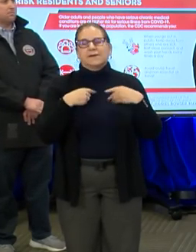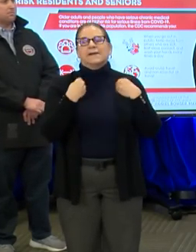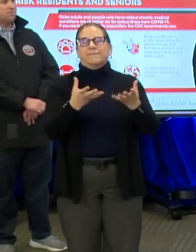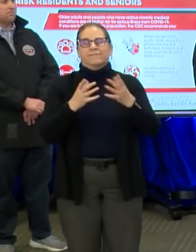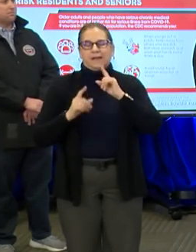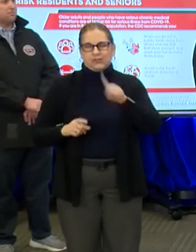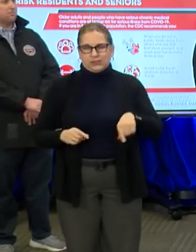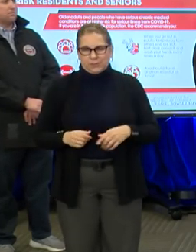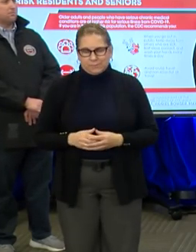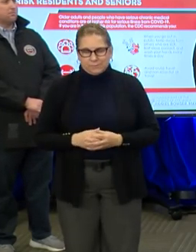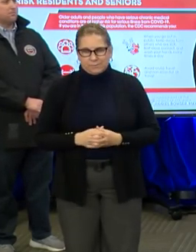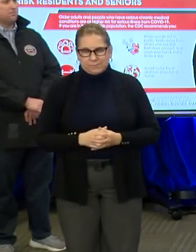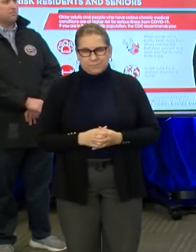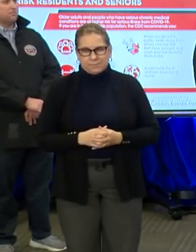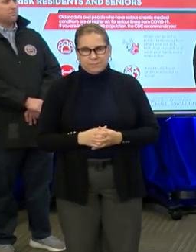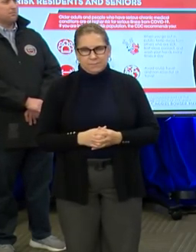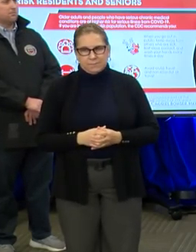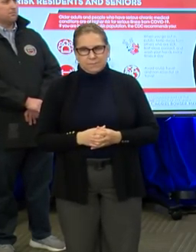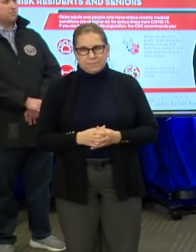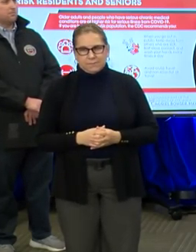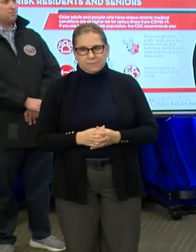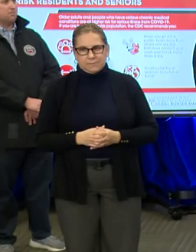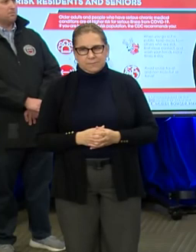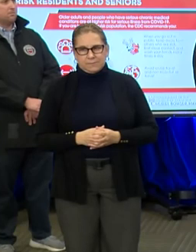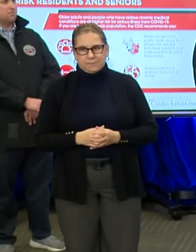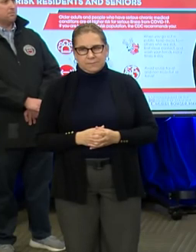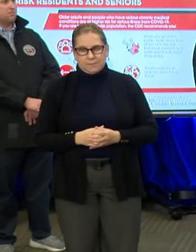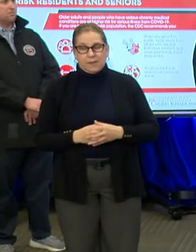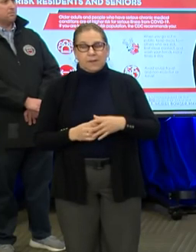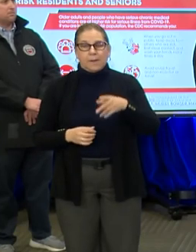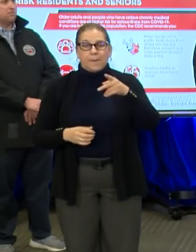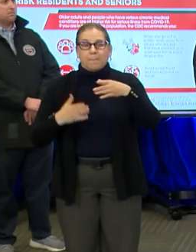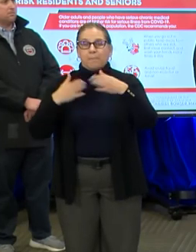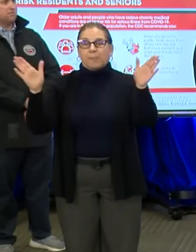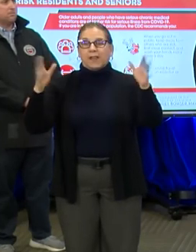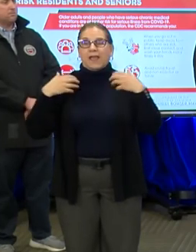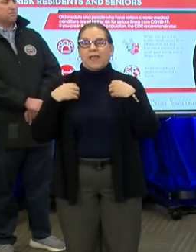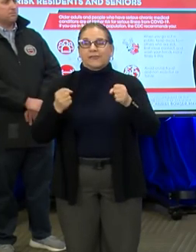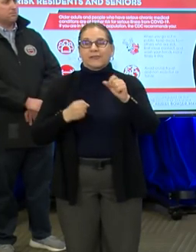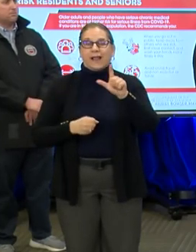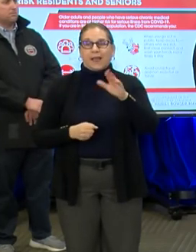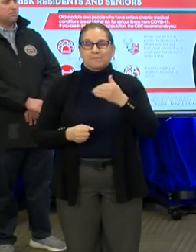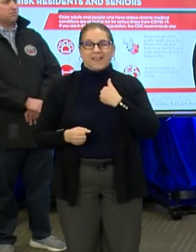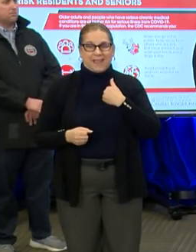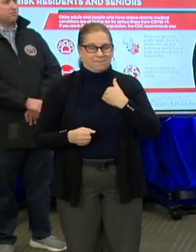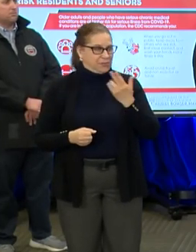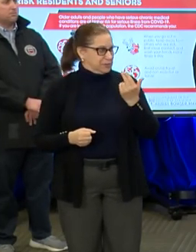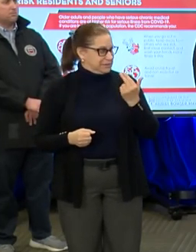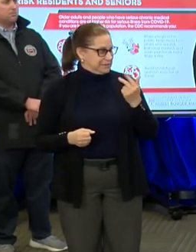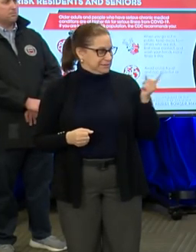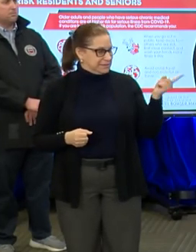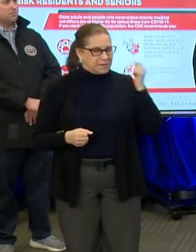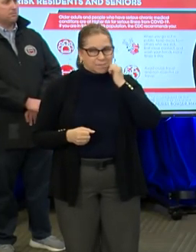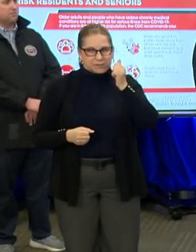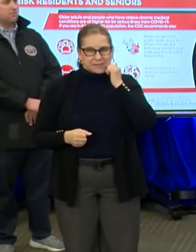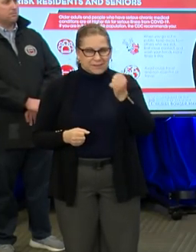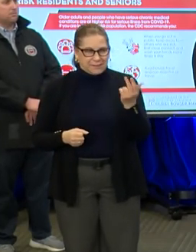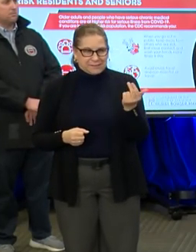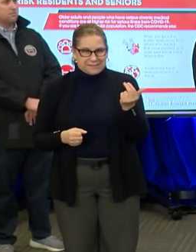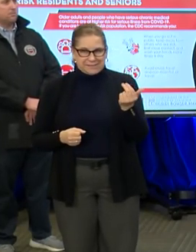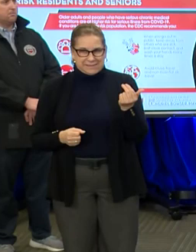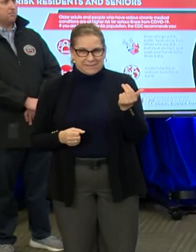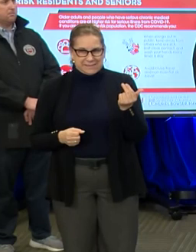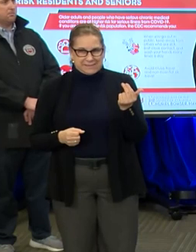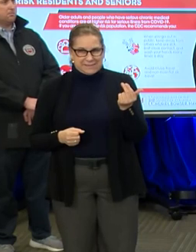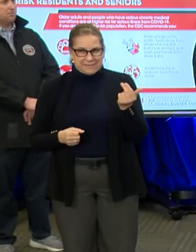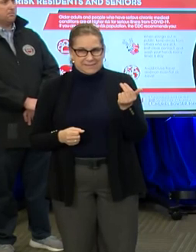is only receiving 13 on average of these a day. That allows them to have a turnaround time of 24 hours, and